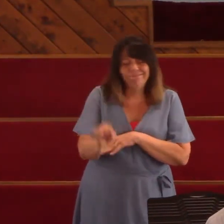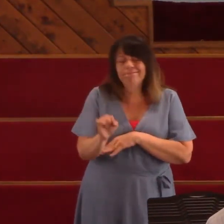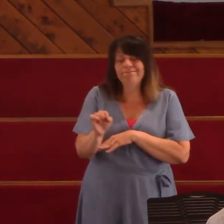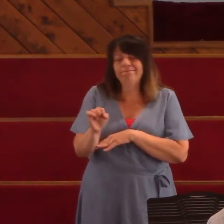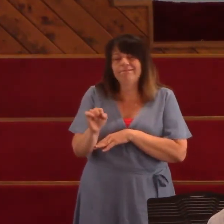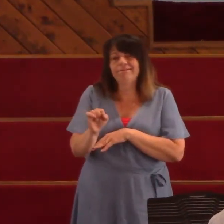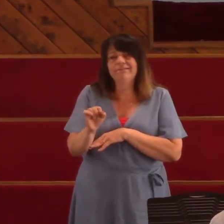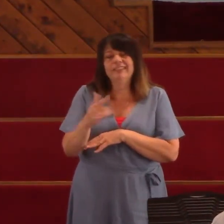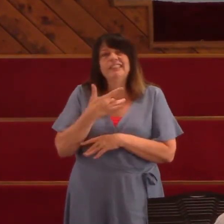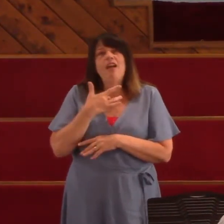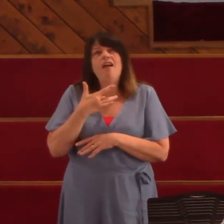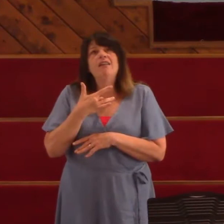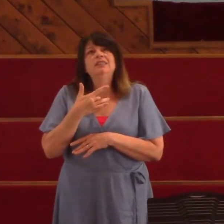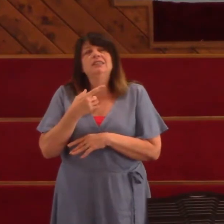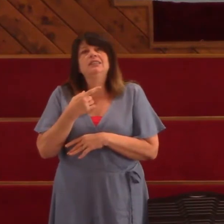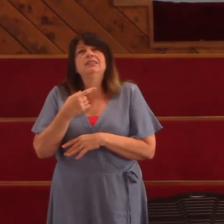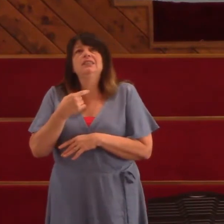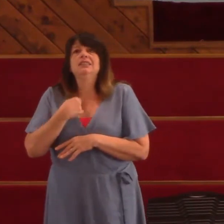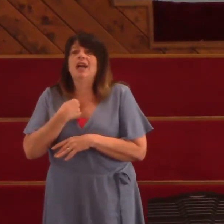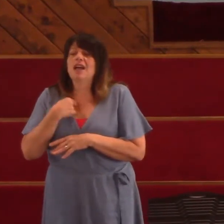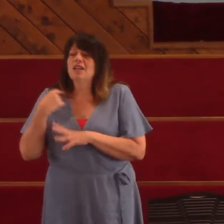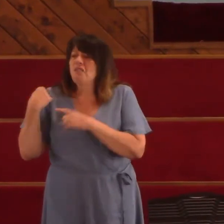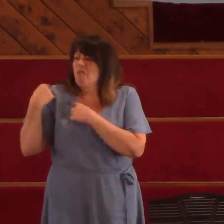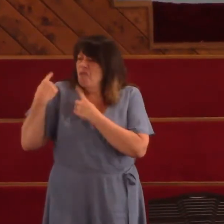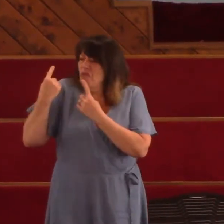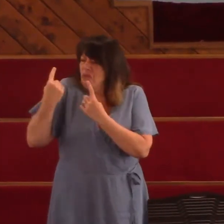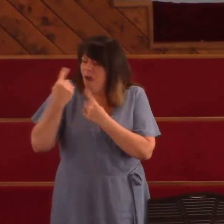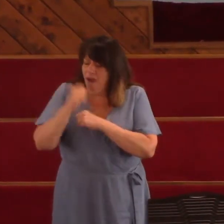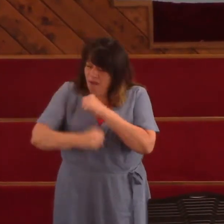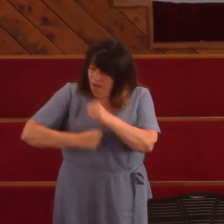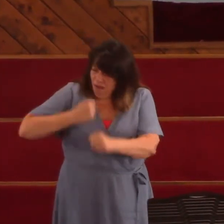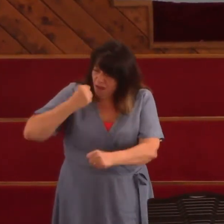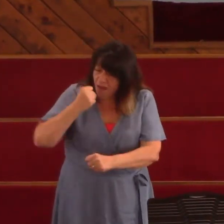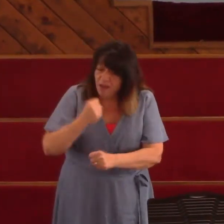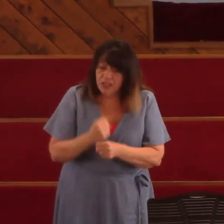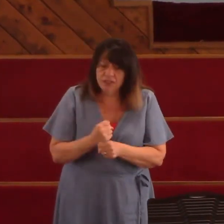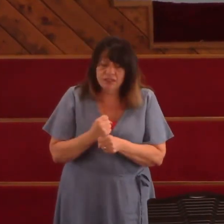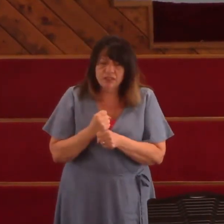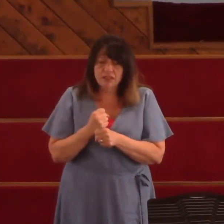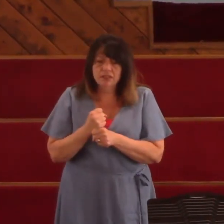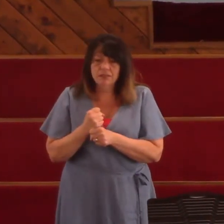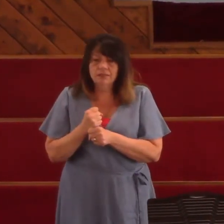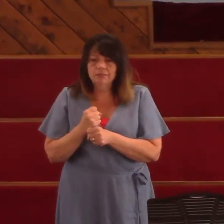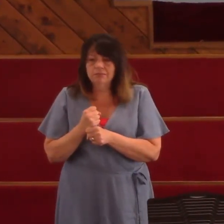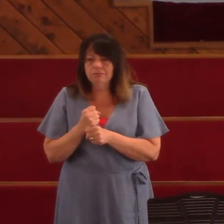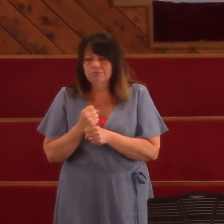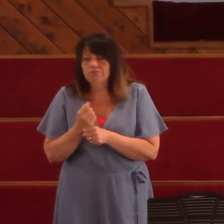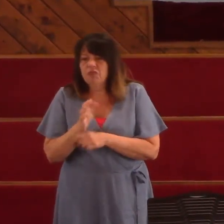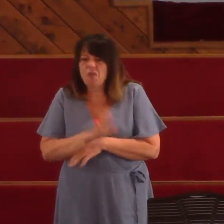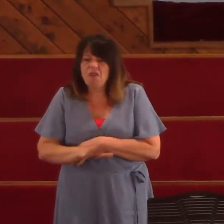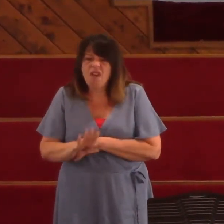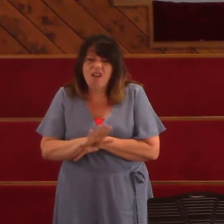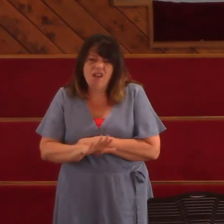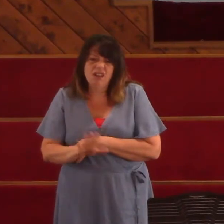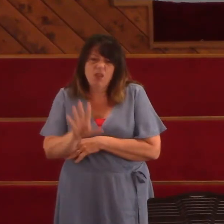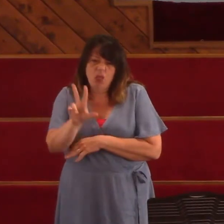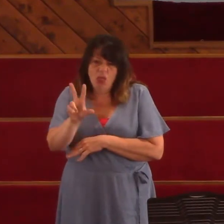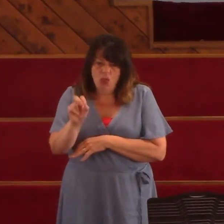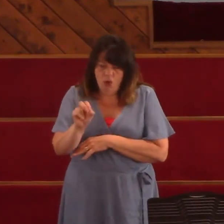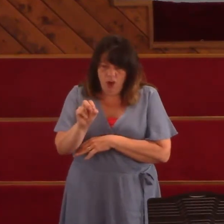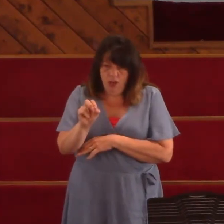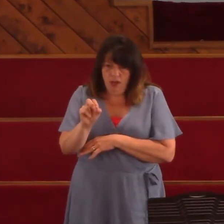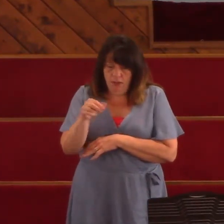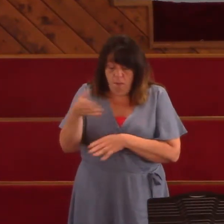I've, throughout the years of the some 30 years that I've been associated with Kellogg